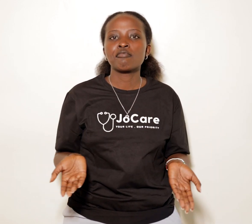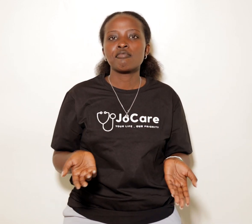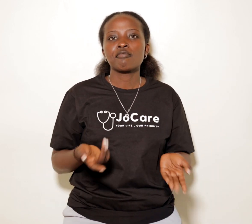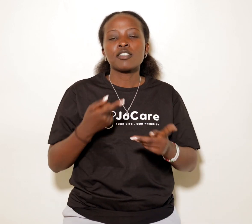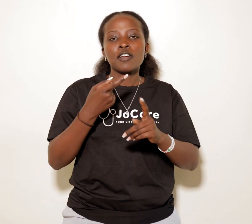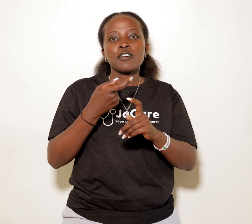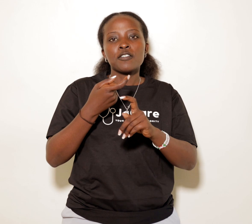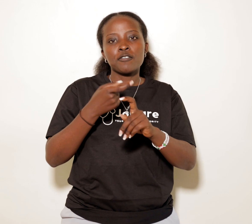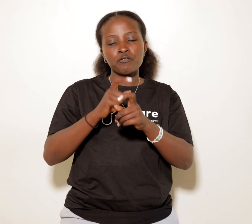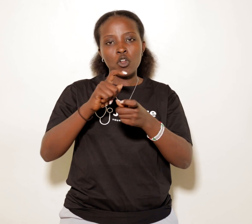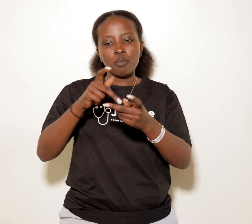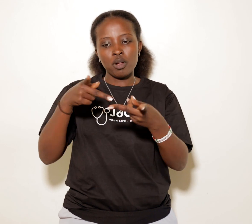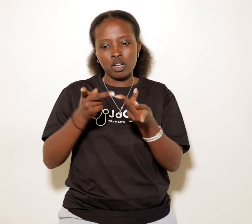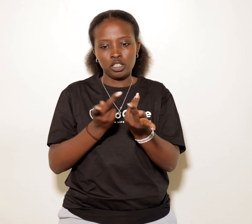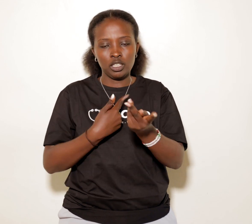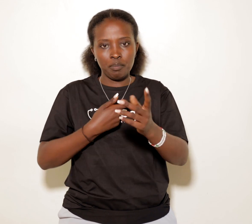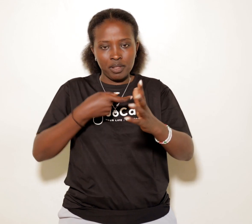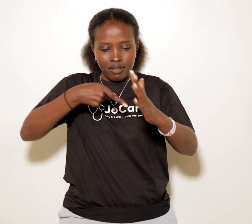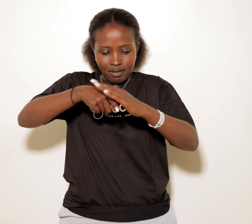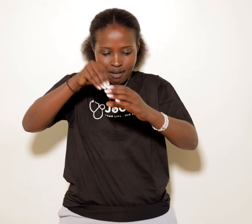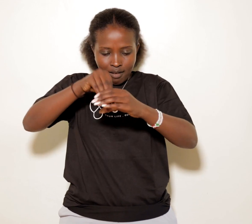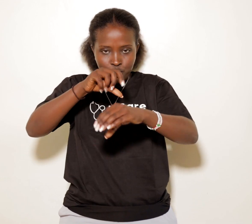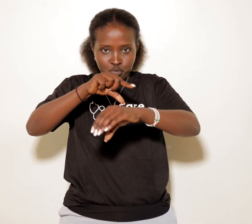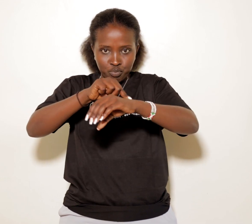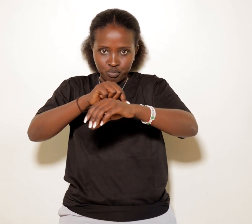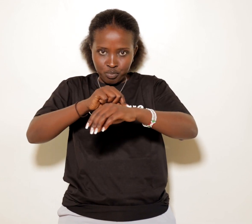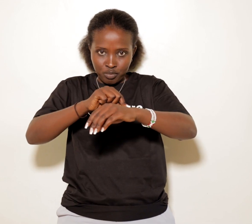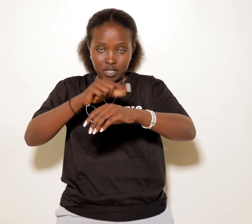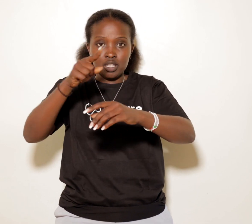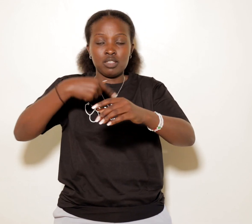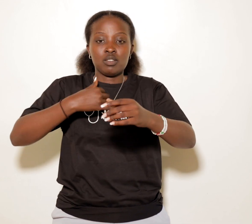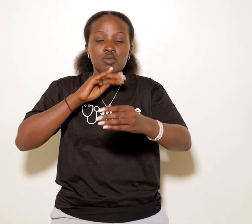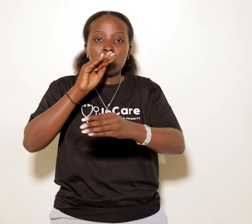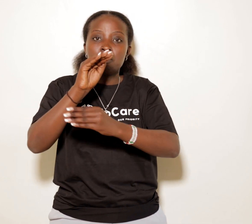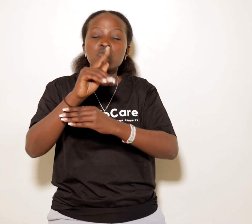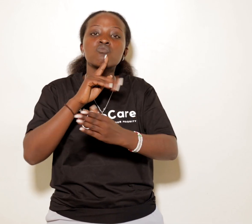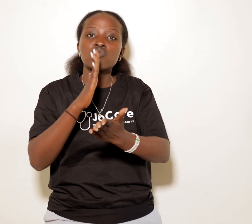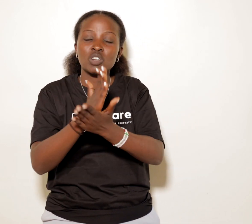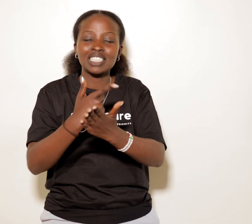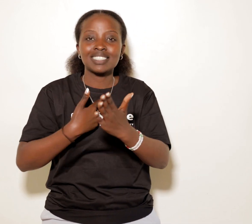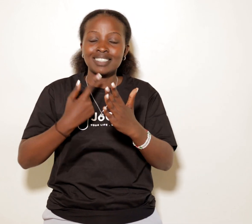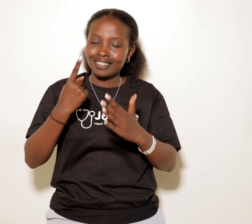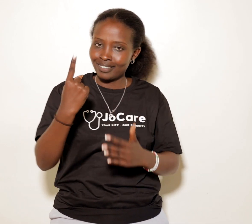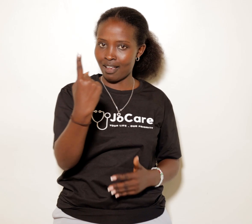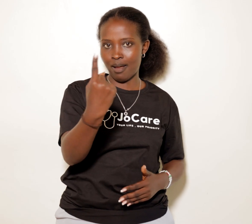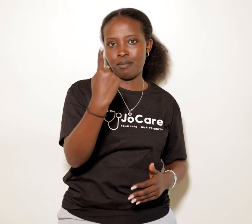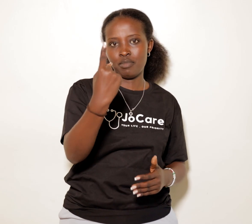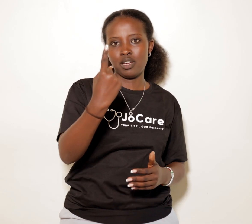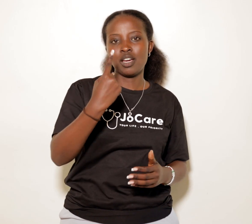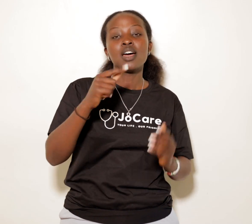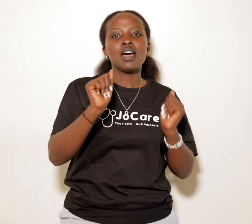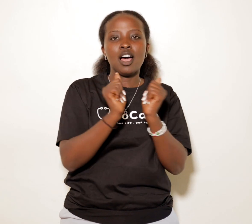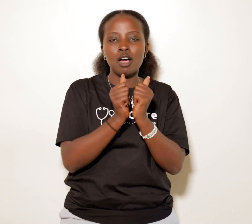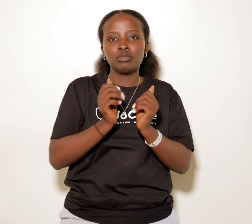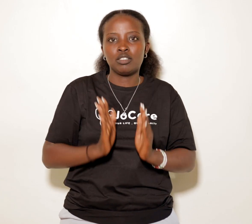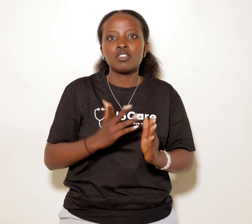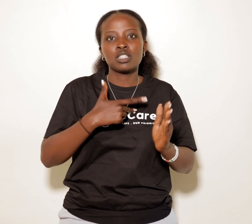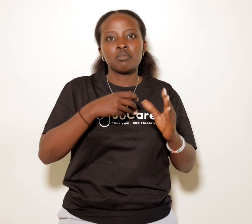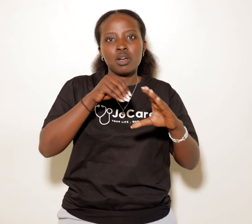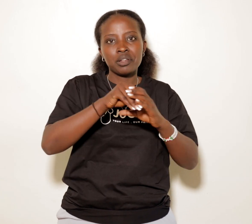from the anatomy of the body, Yes. we are going to tell them, firstly, with sexual relations,